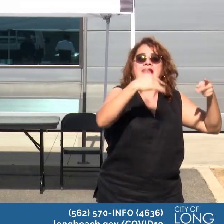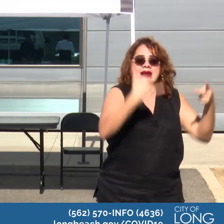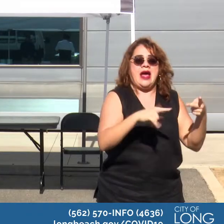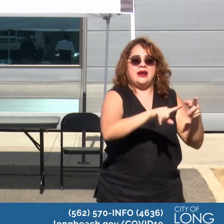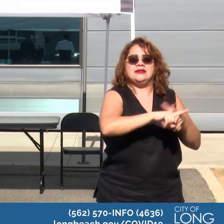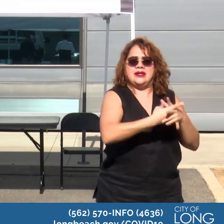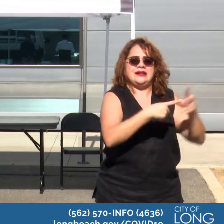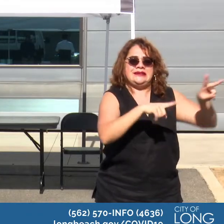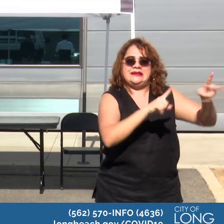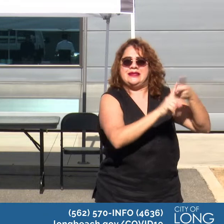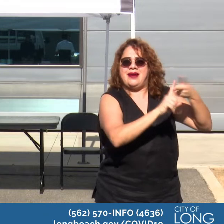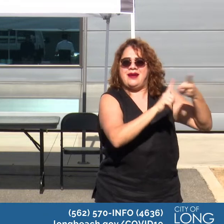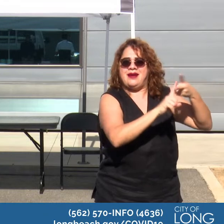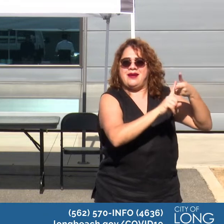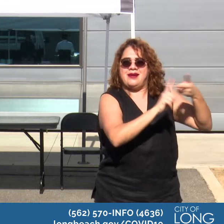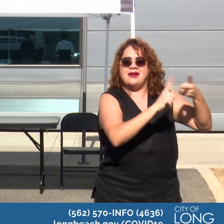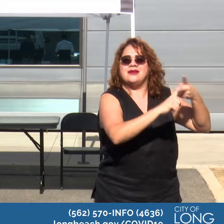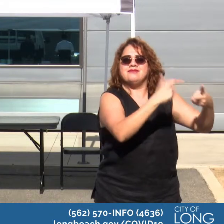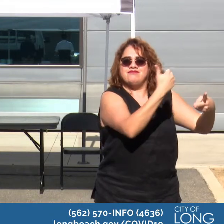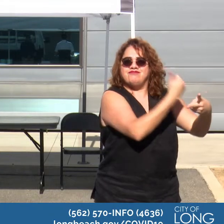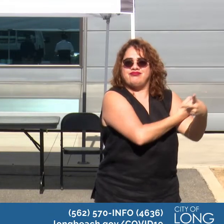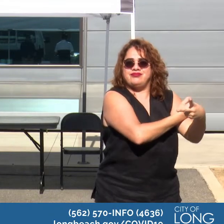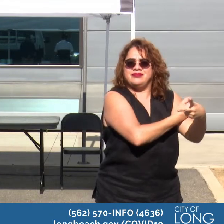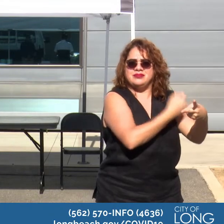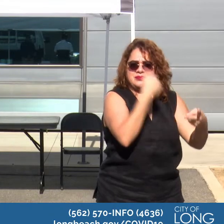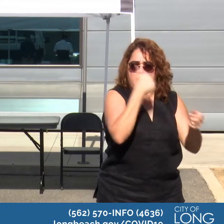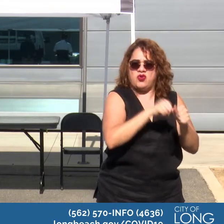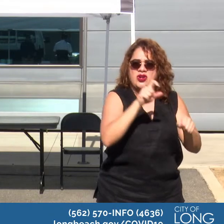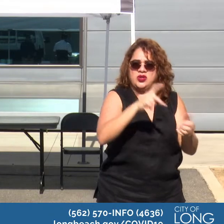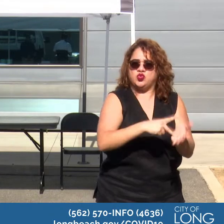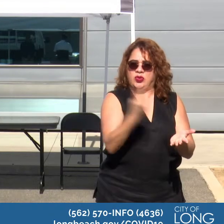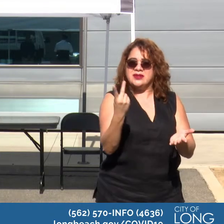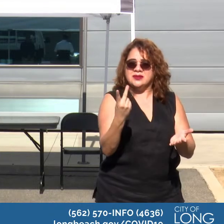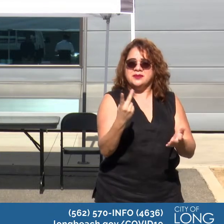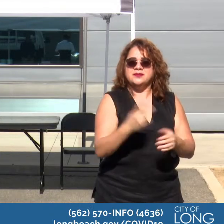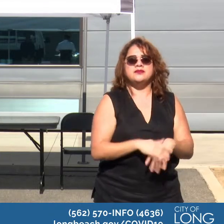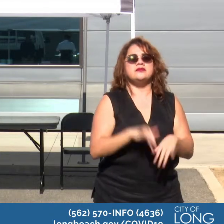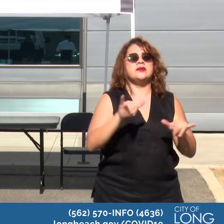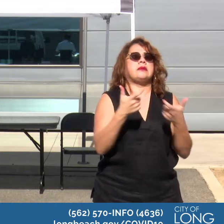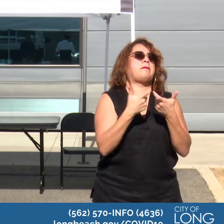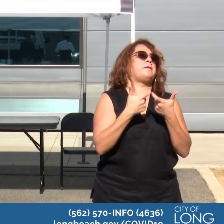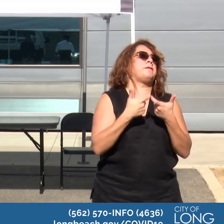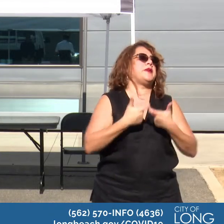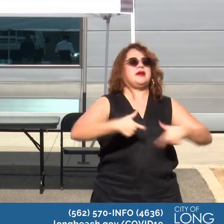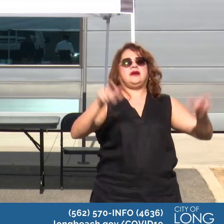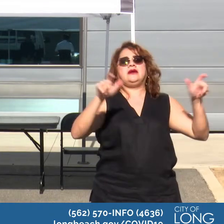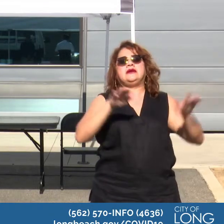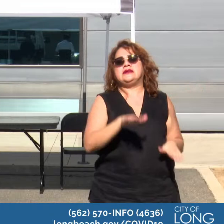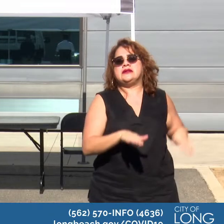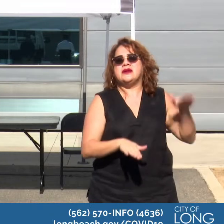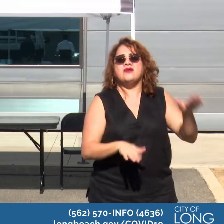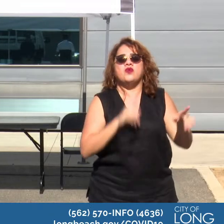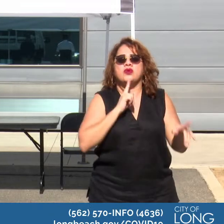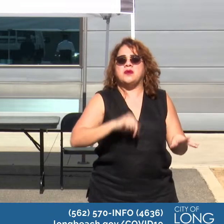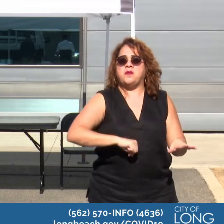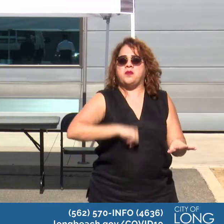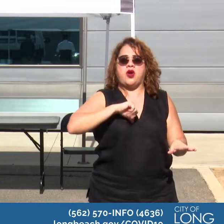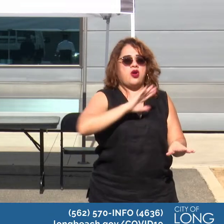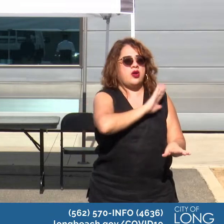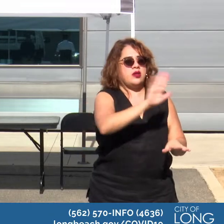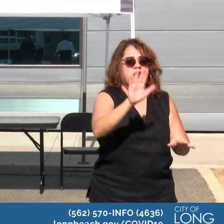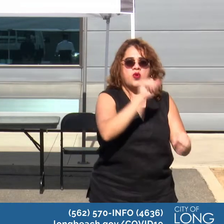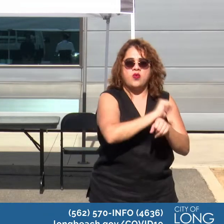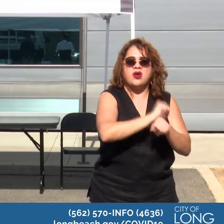is an incredibly good milestone for us at the city. We are proud of their work, and we're grateful to everyone involved in